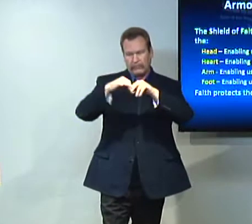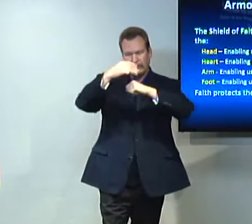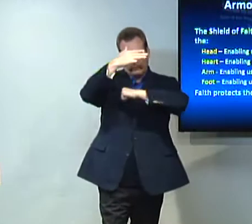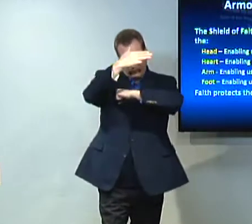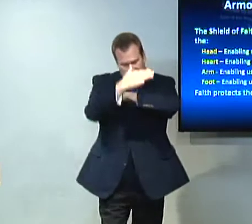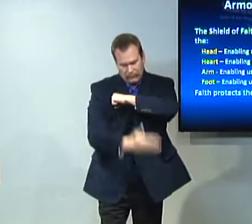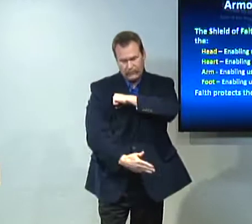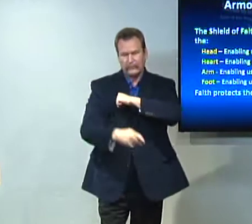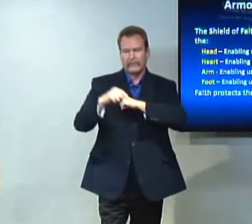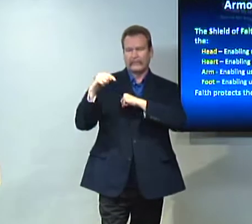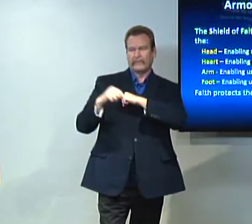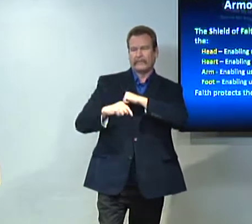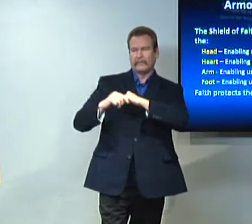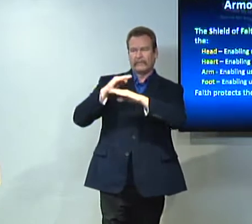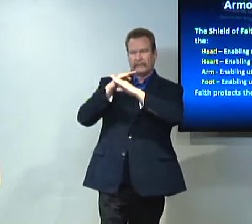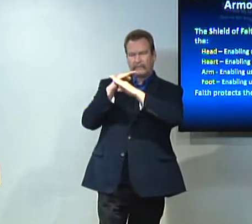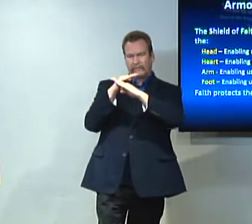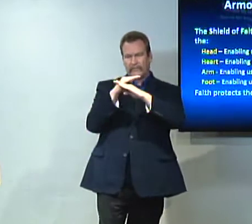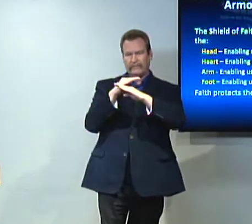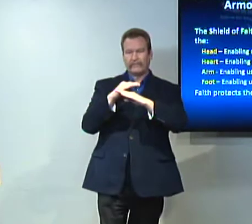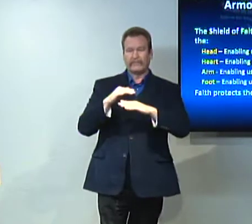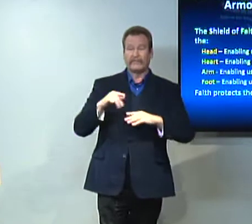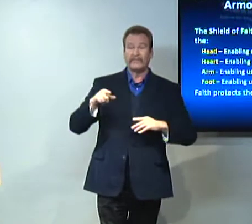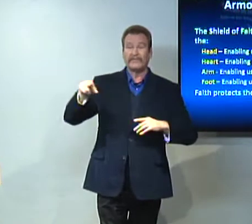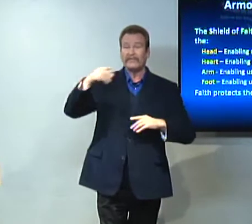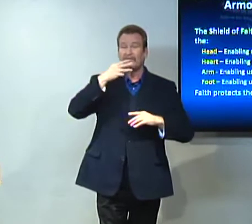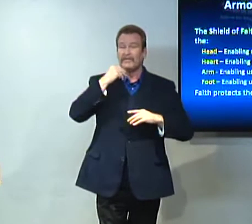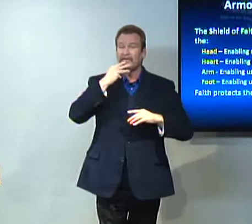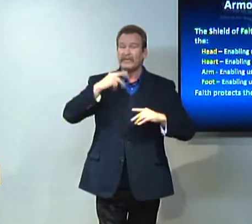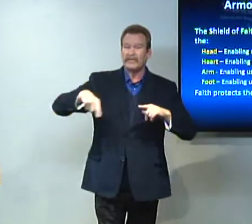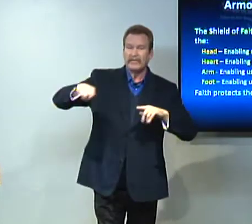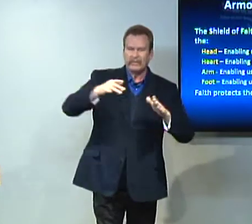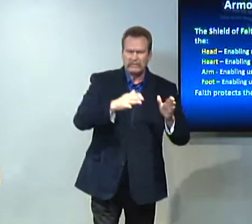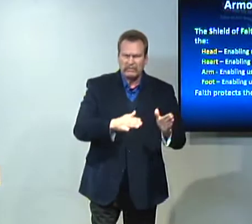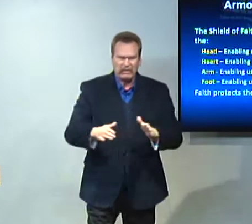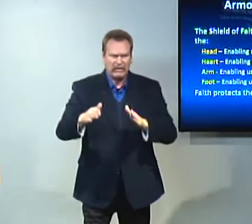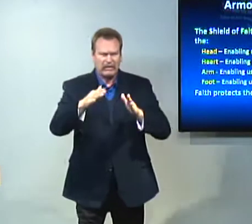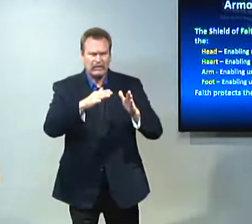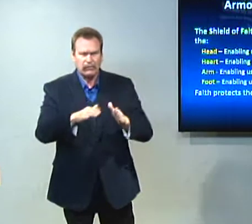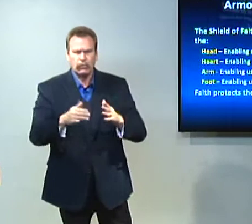explain about the importance of the shield of faith.